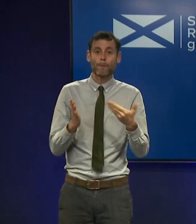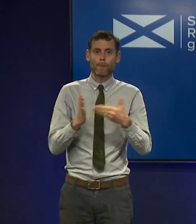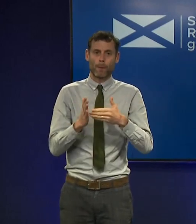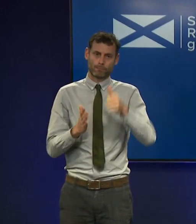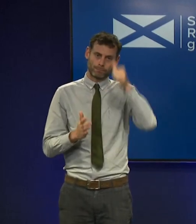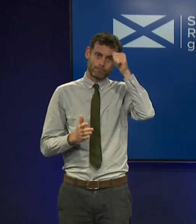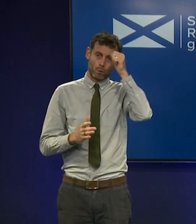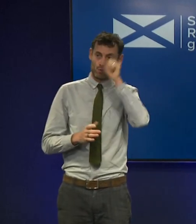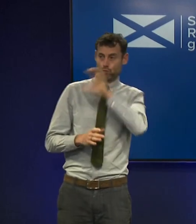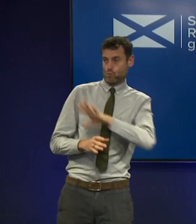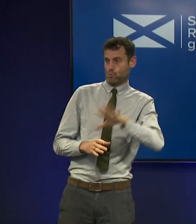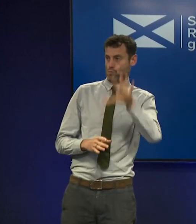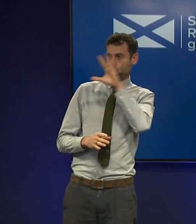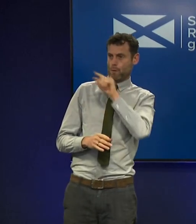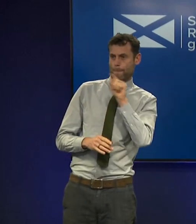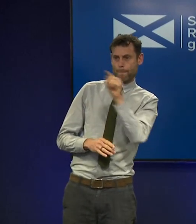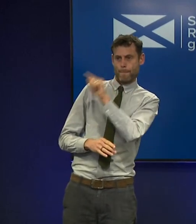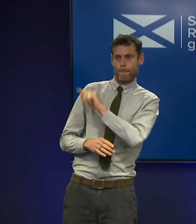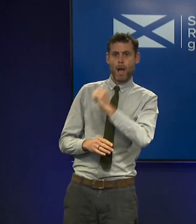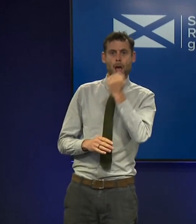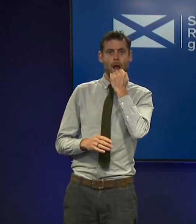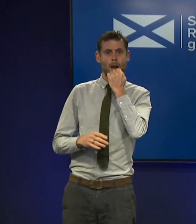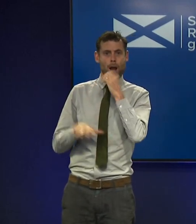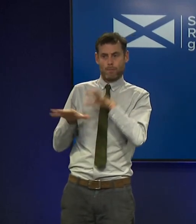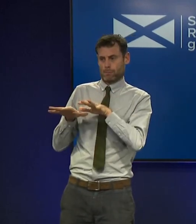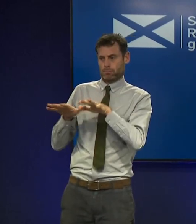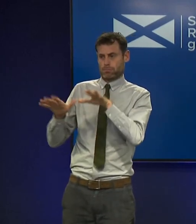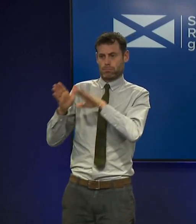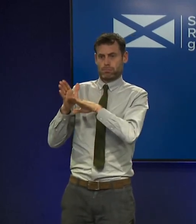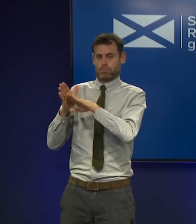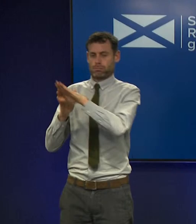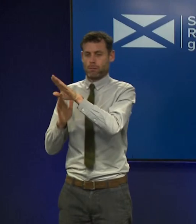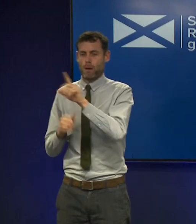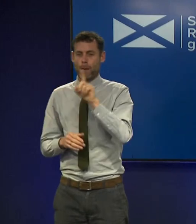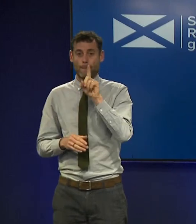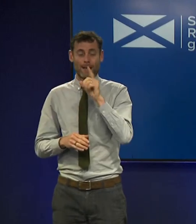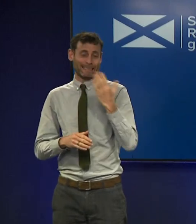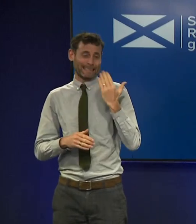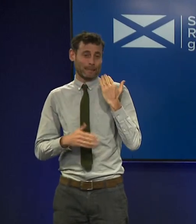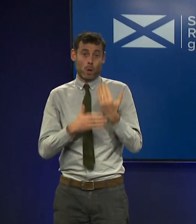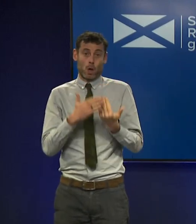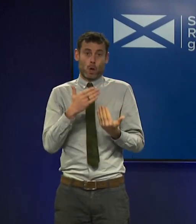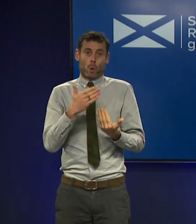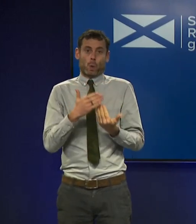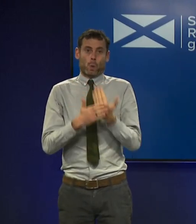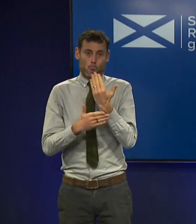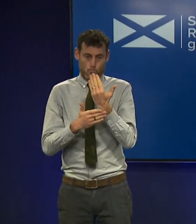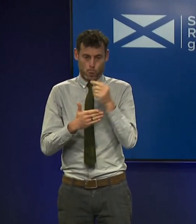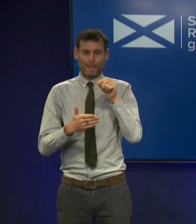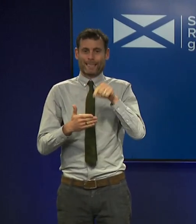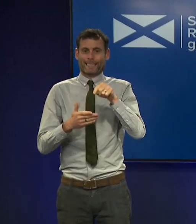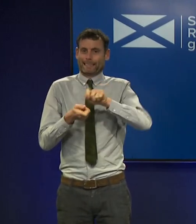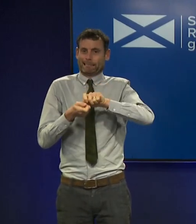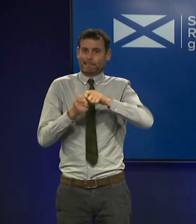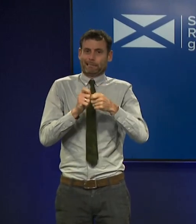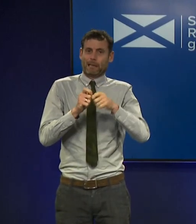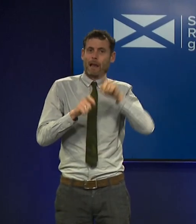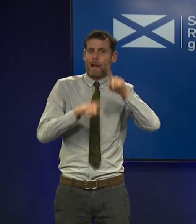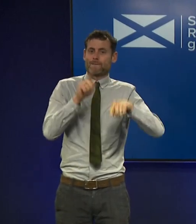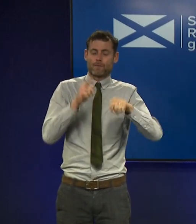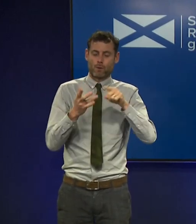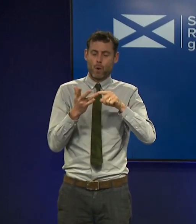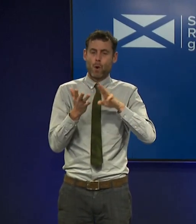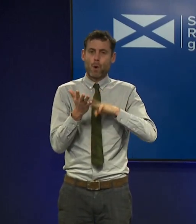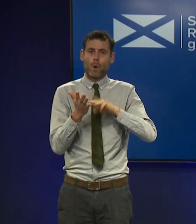across Europe. However, over the past few days, a new risk has emerged in the form of the Omicron variant, and it